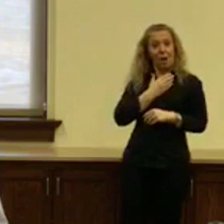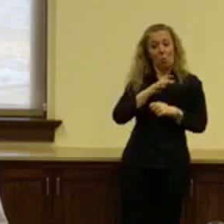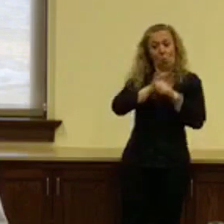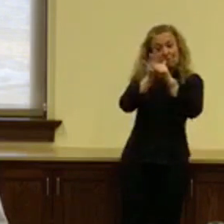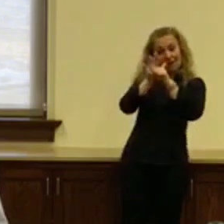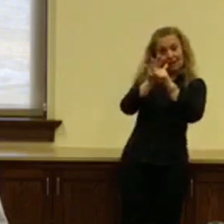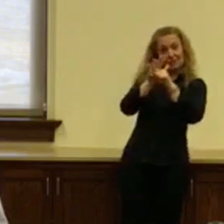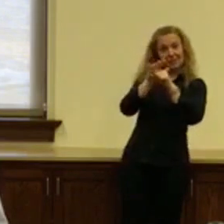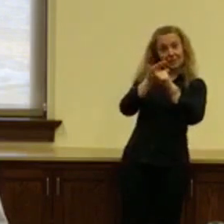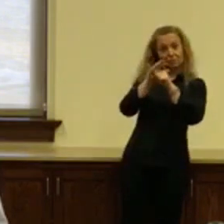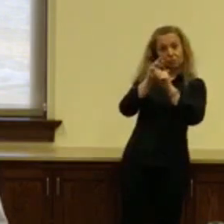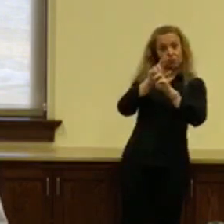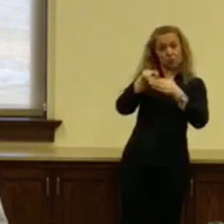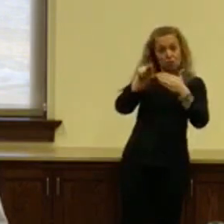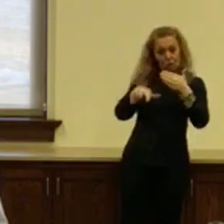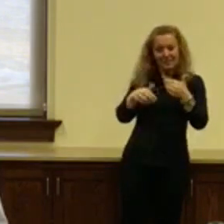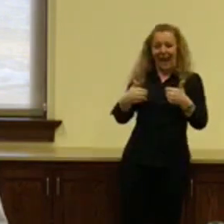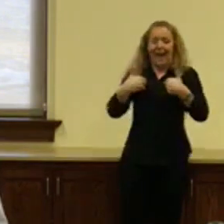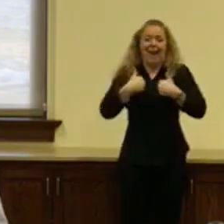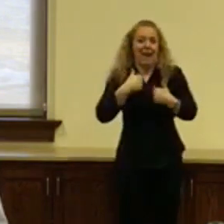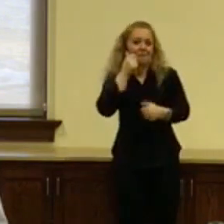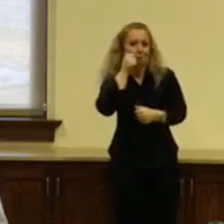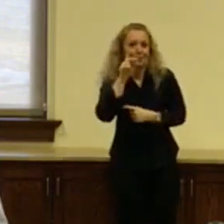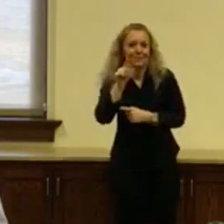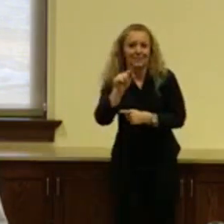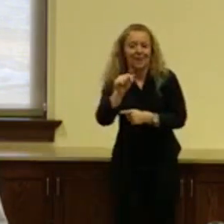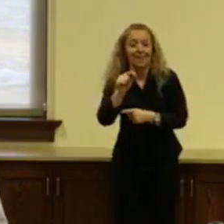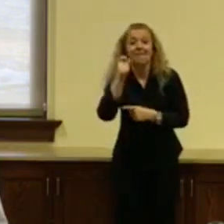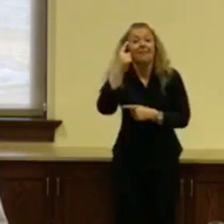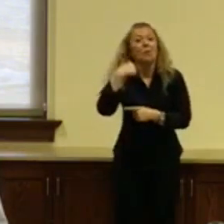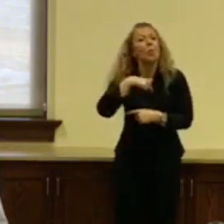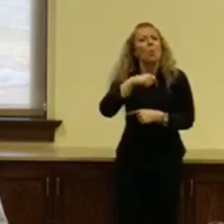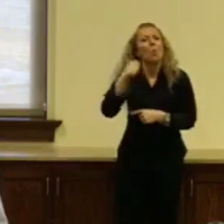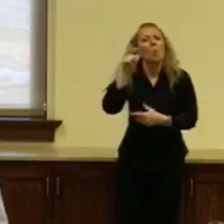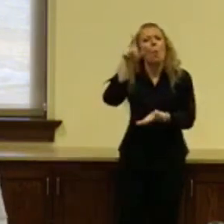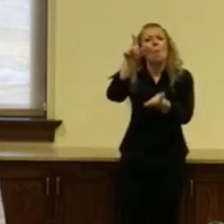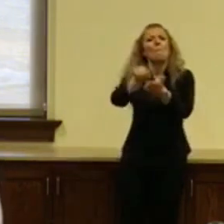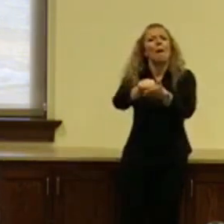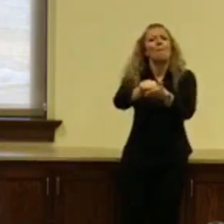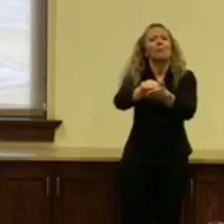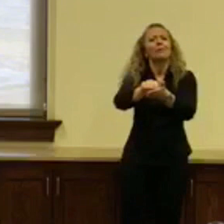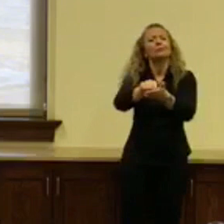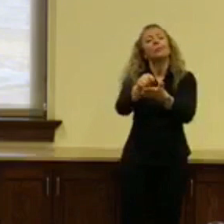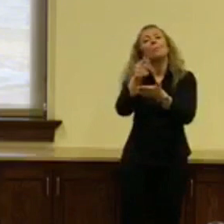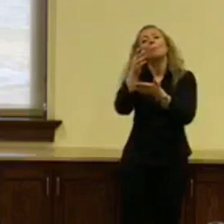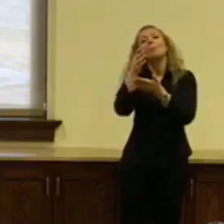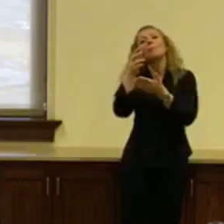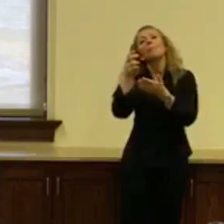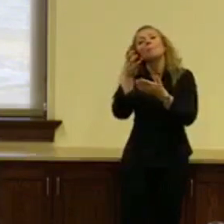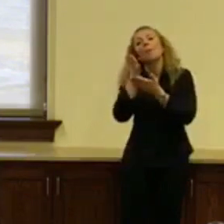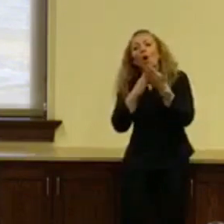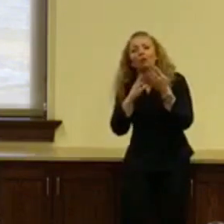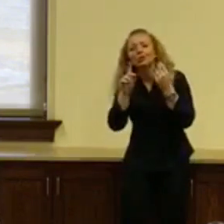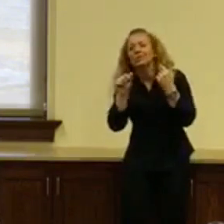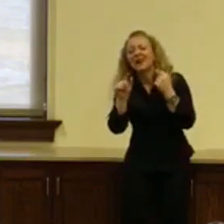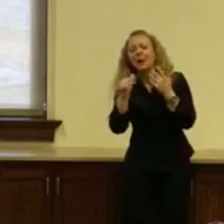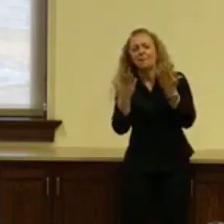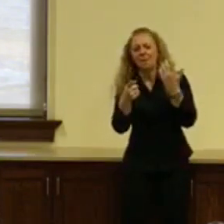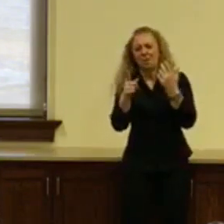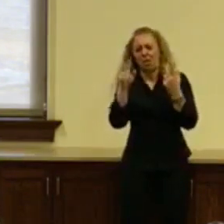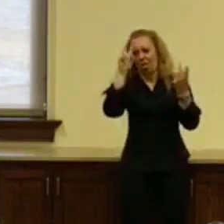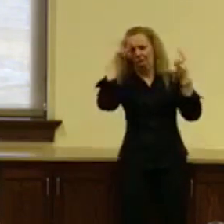contain data on race, and we will not publish information that's incomplete and could be misleading. However,